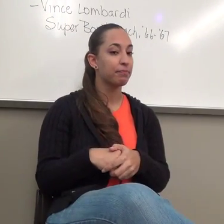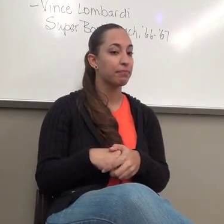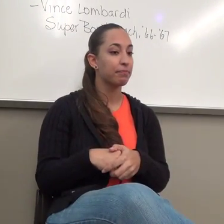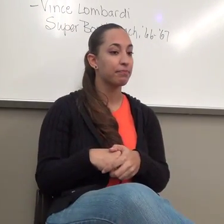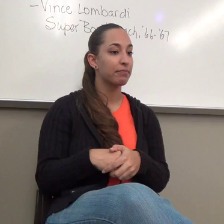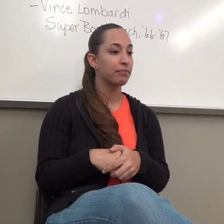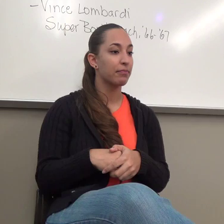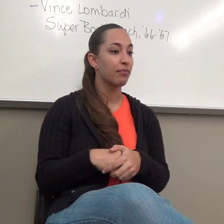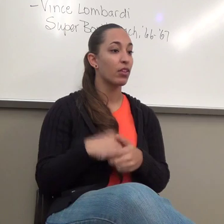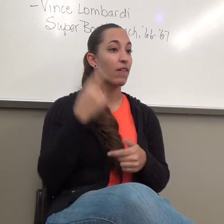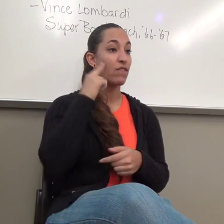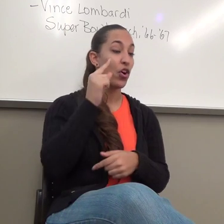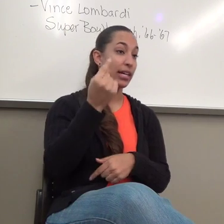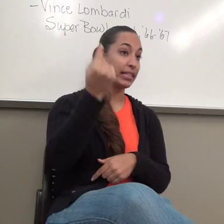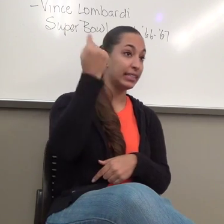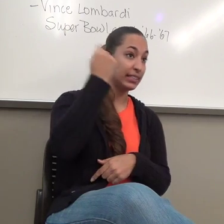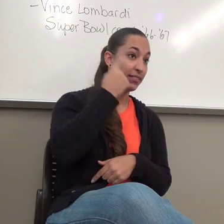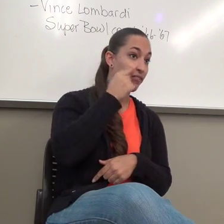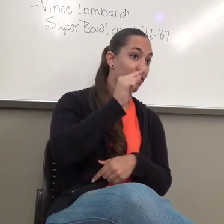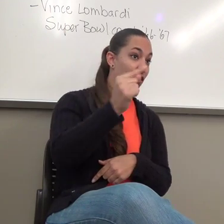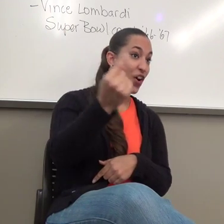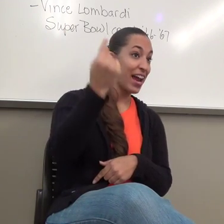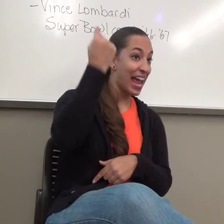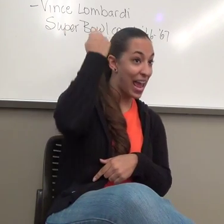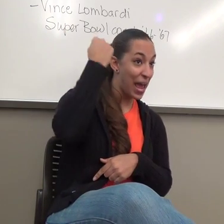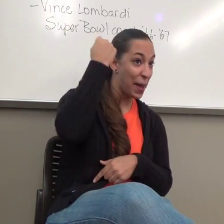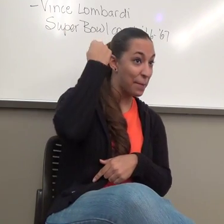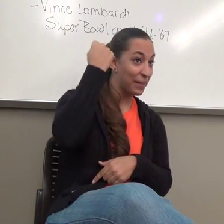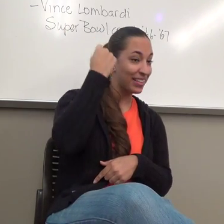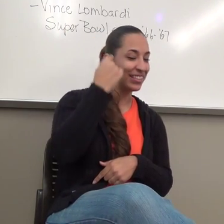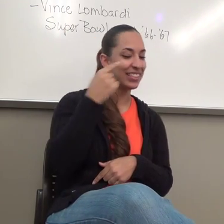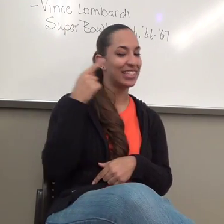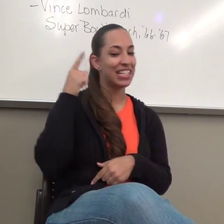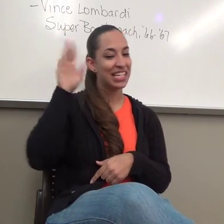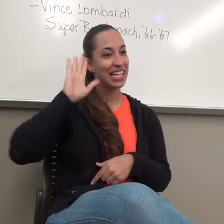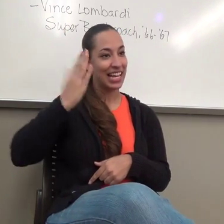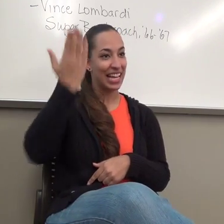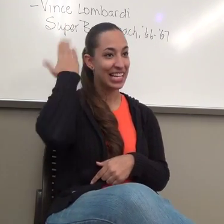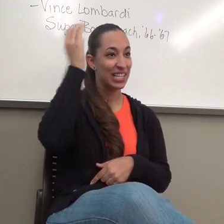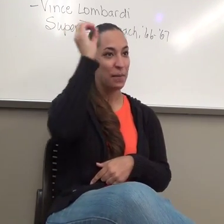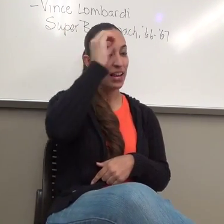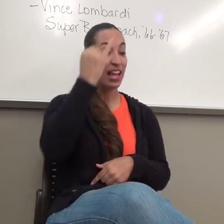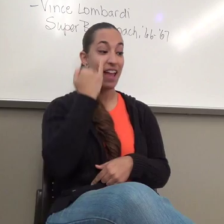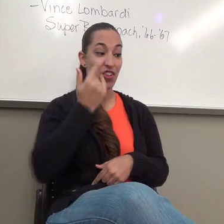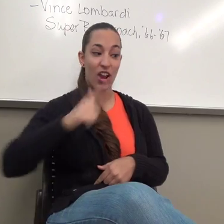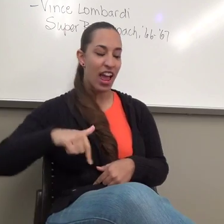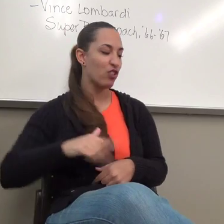And for him, if you're late, you're fired. For our purposes, if you're continually